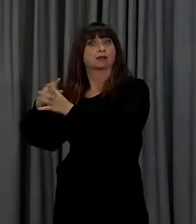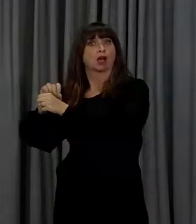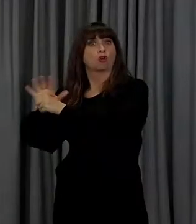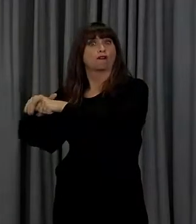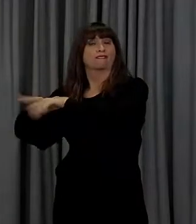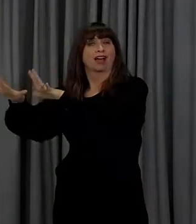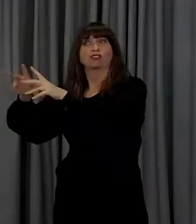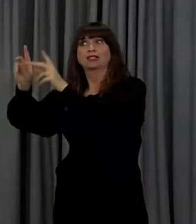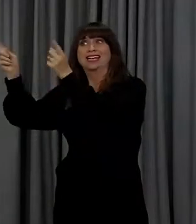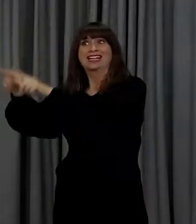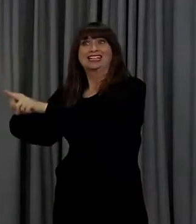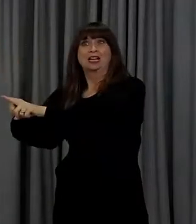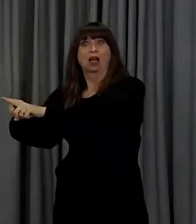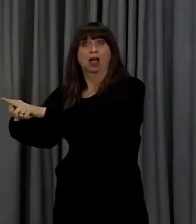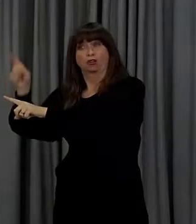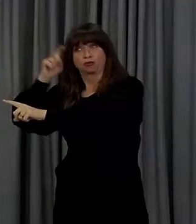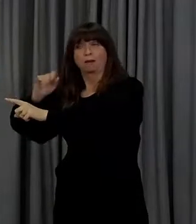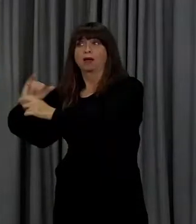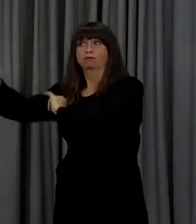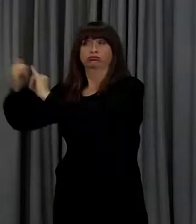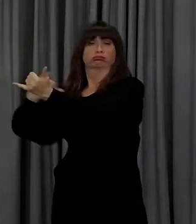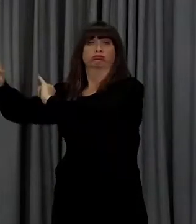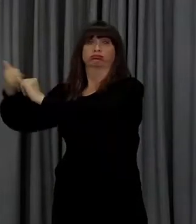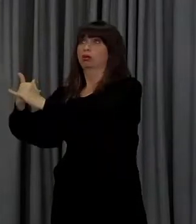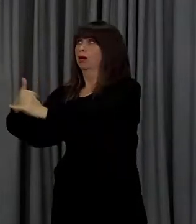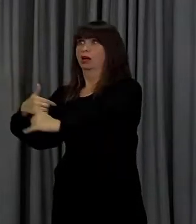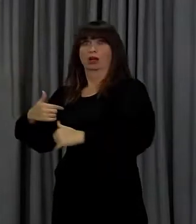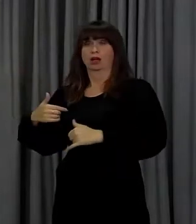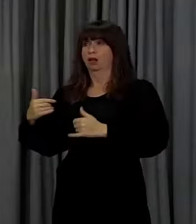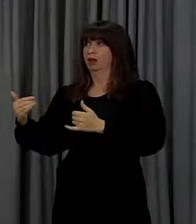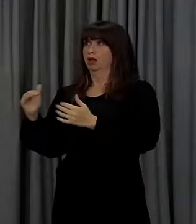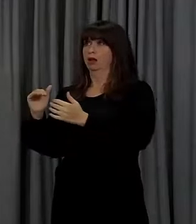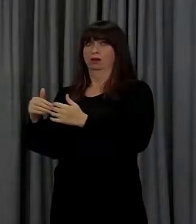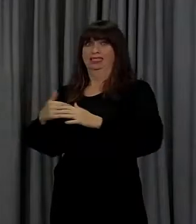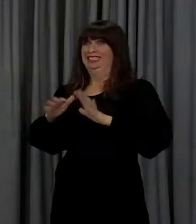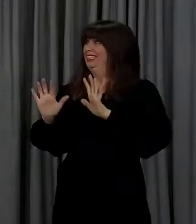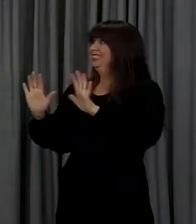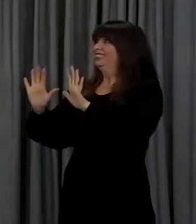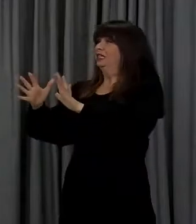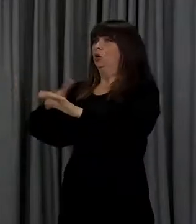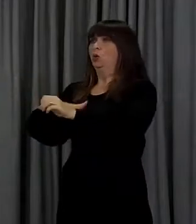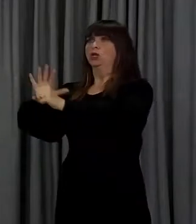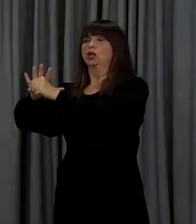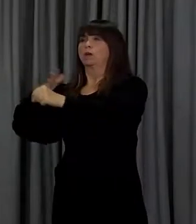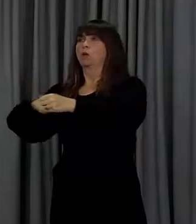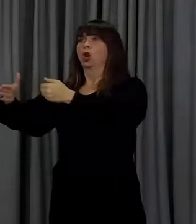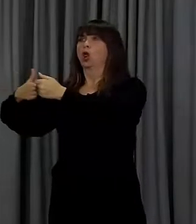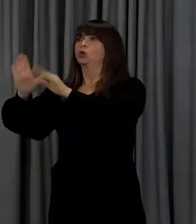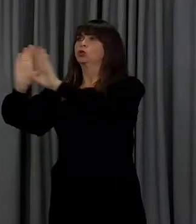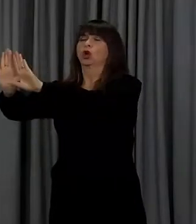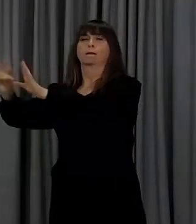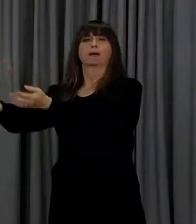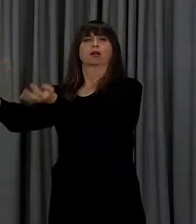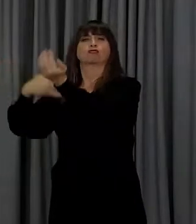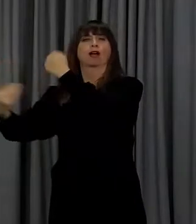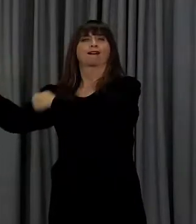up in India, we didn't have the opportunity and the power to stop people from coming